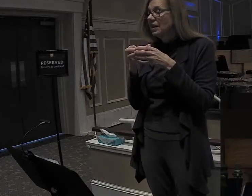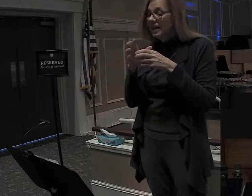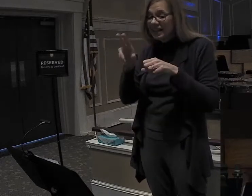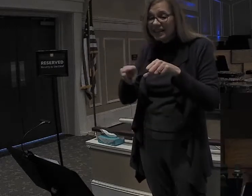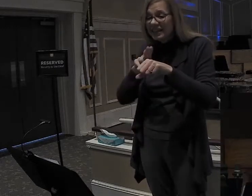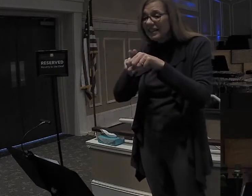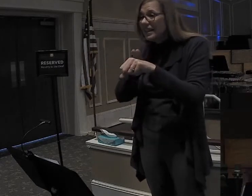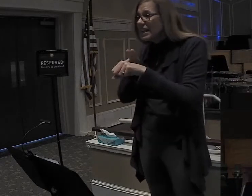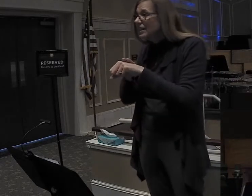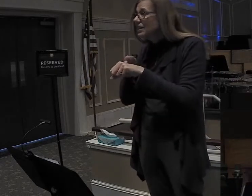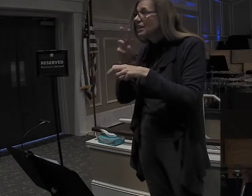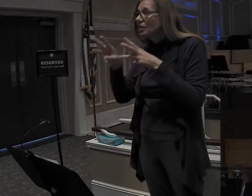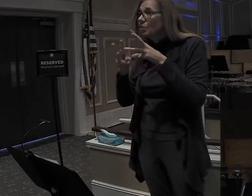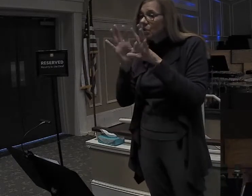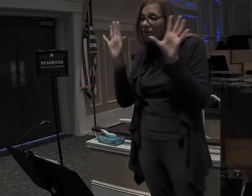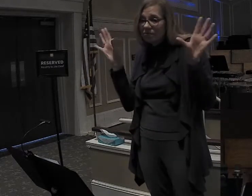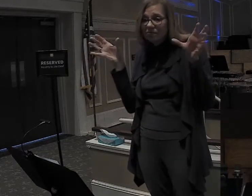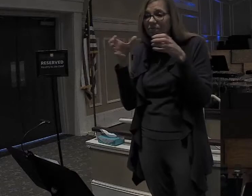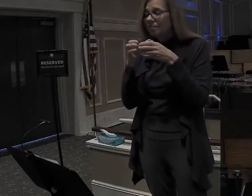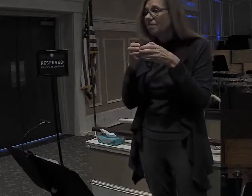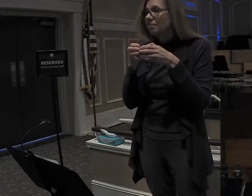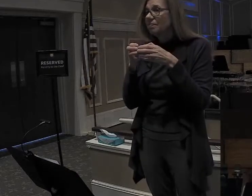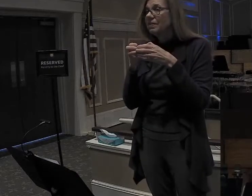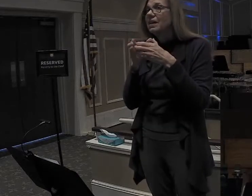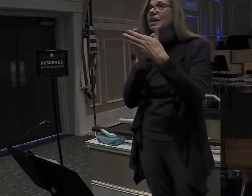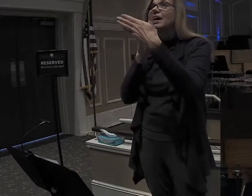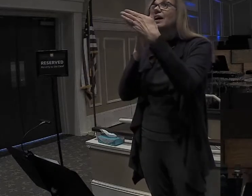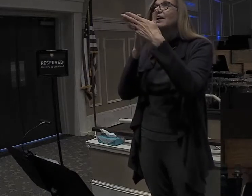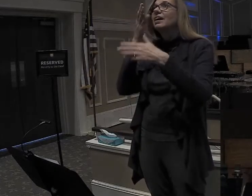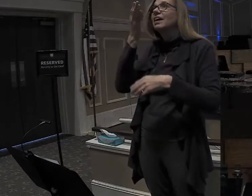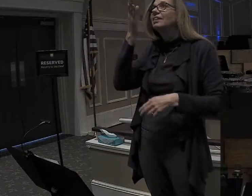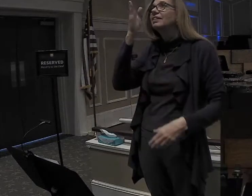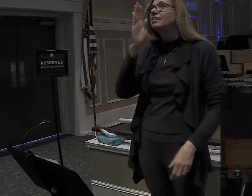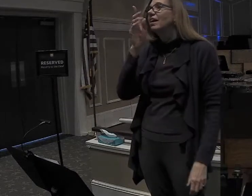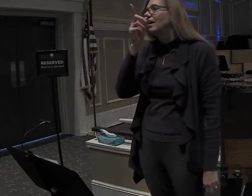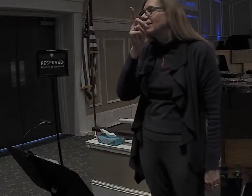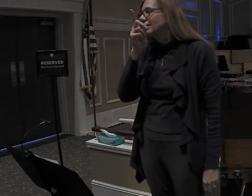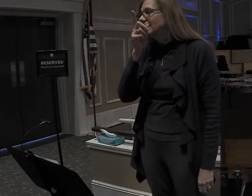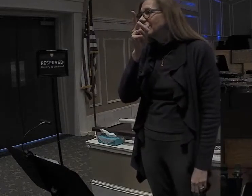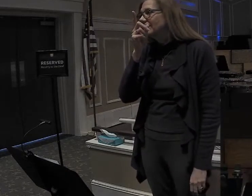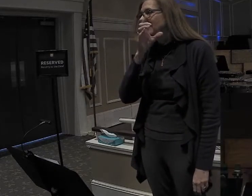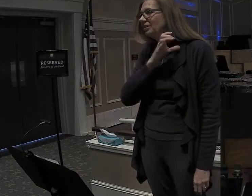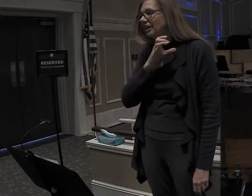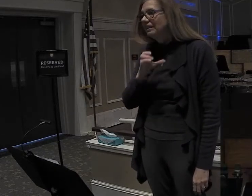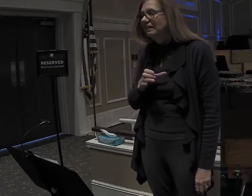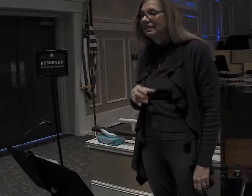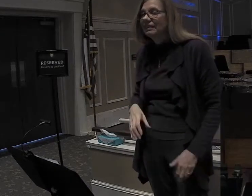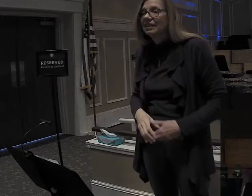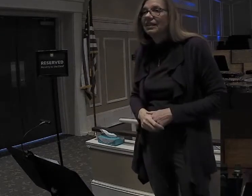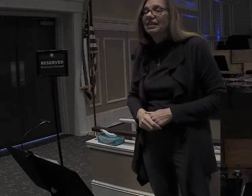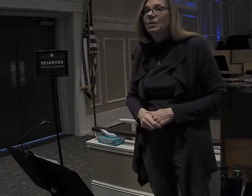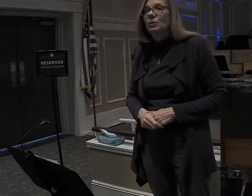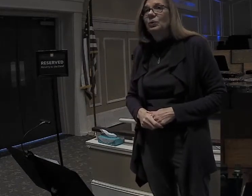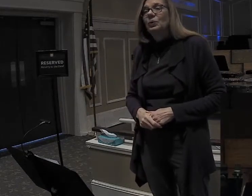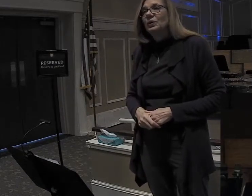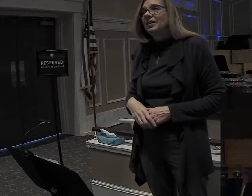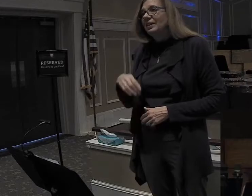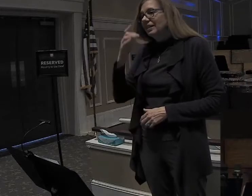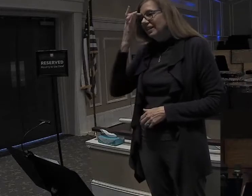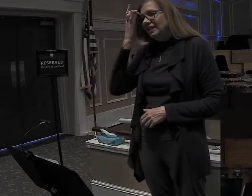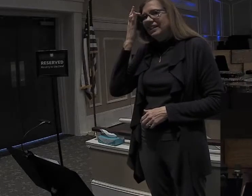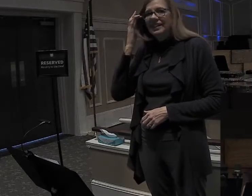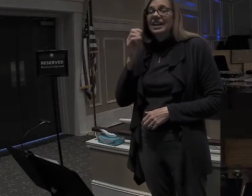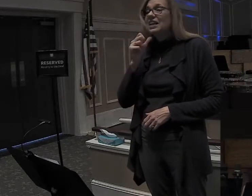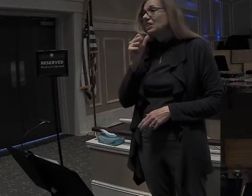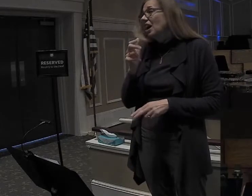the nations of the world will gather together against Christ. And it's not a